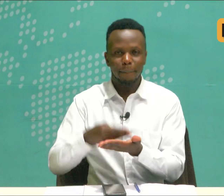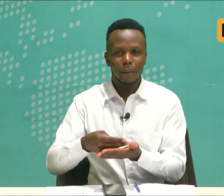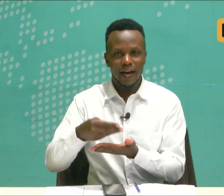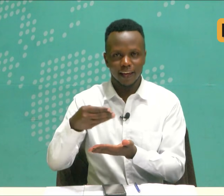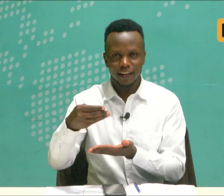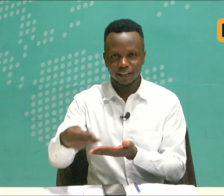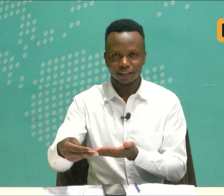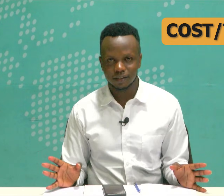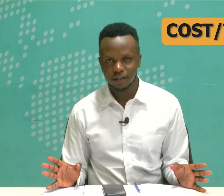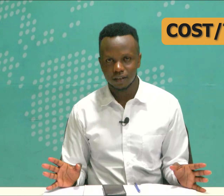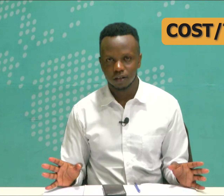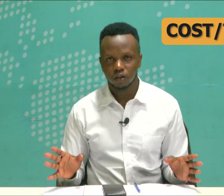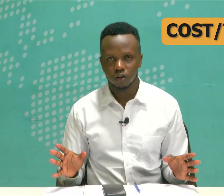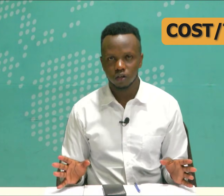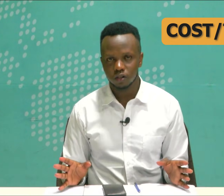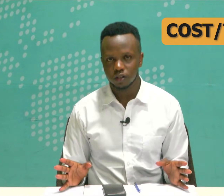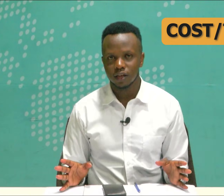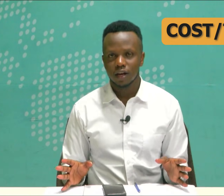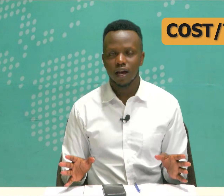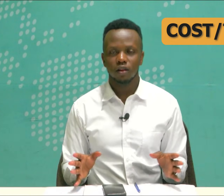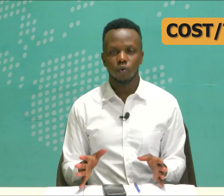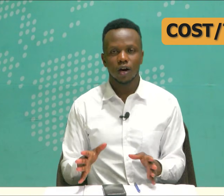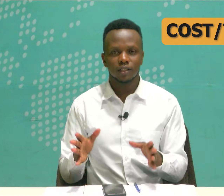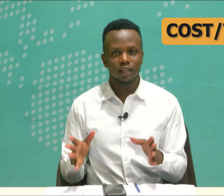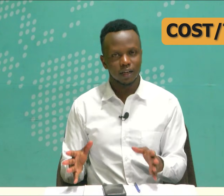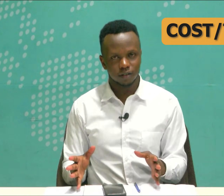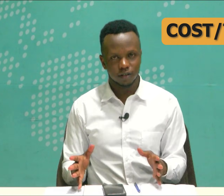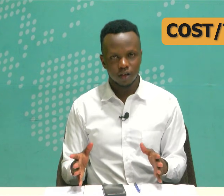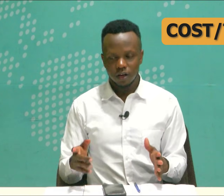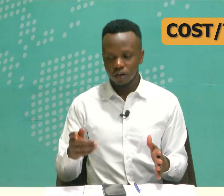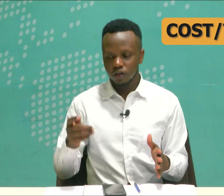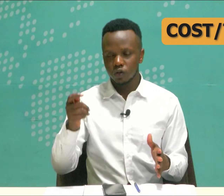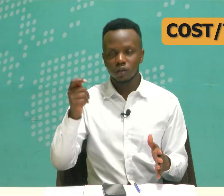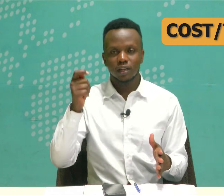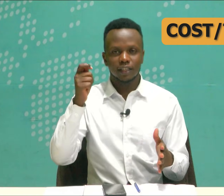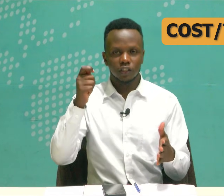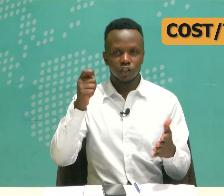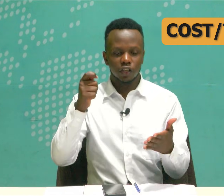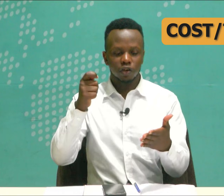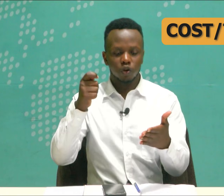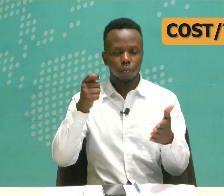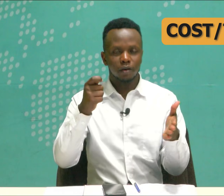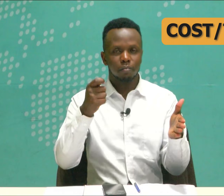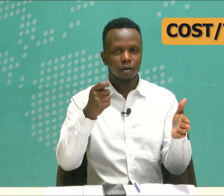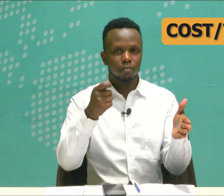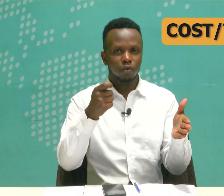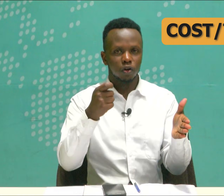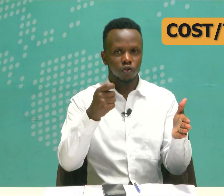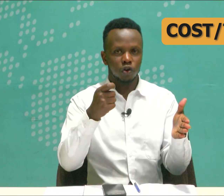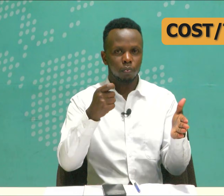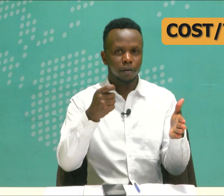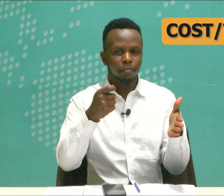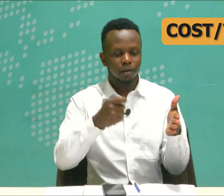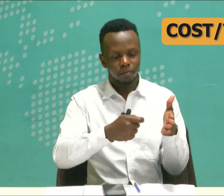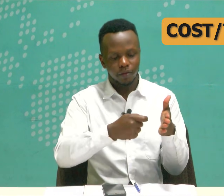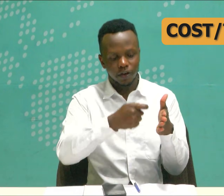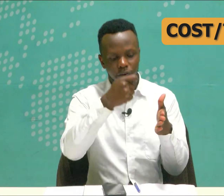buy. Cost and the word tax. You use letter T, open palm, on your open palm, then you do